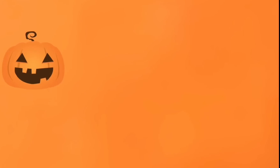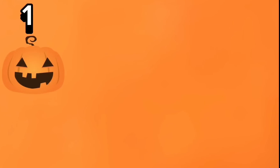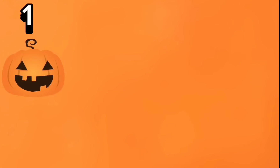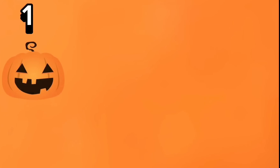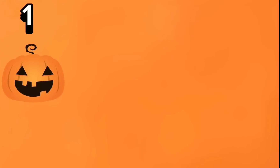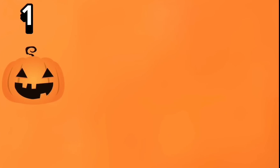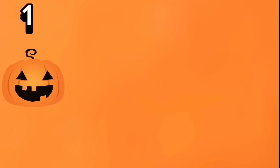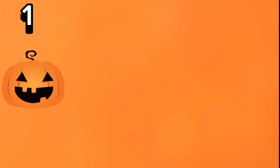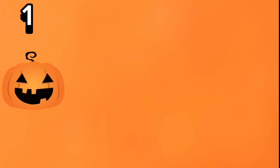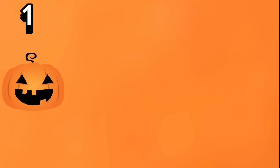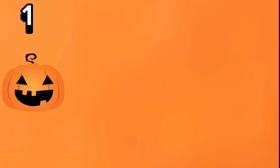1,